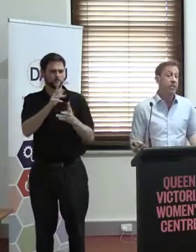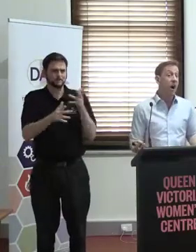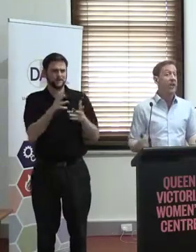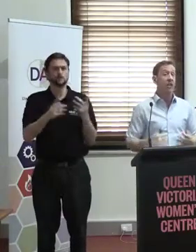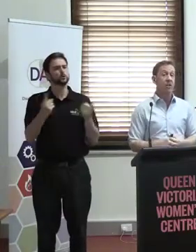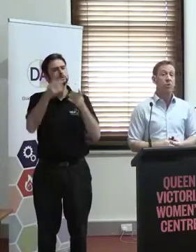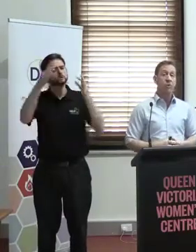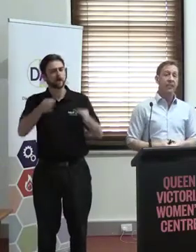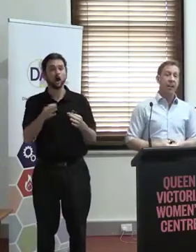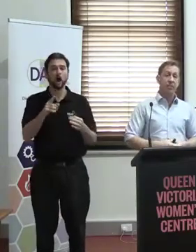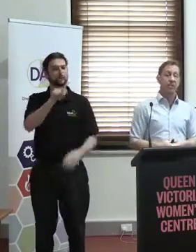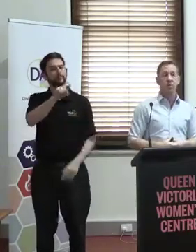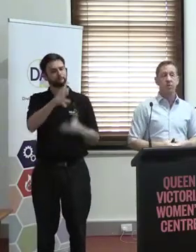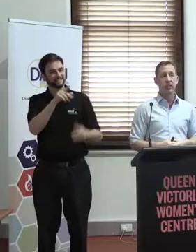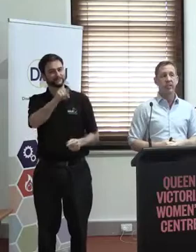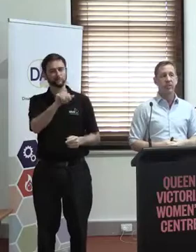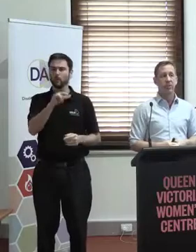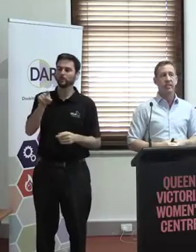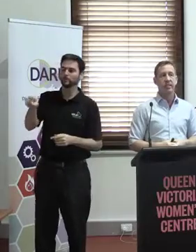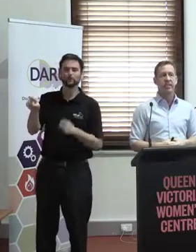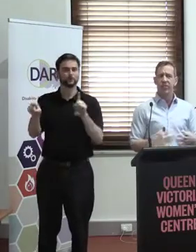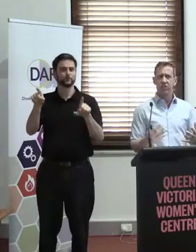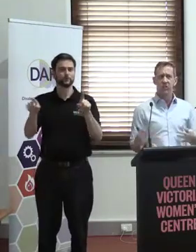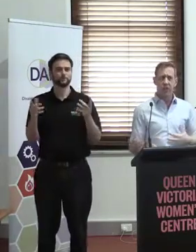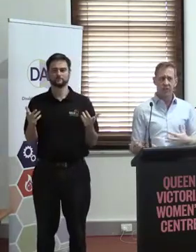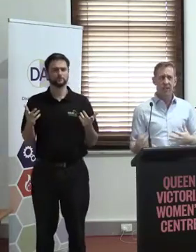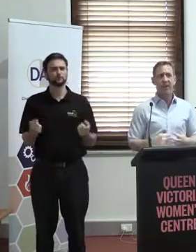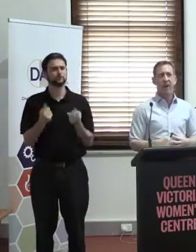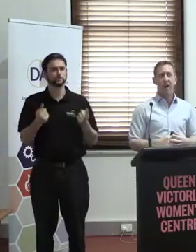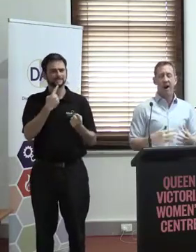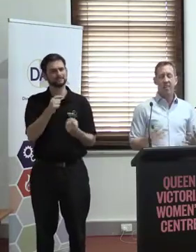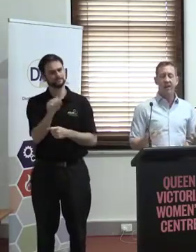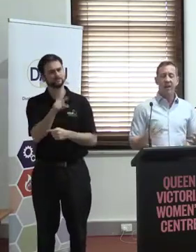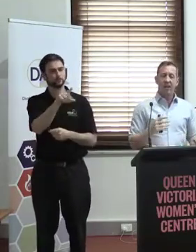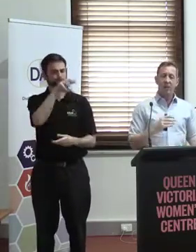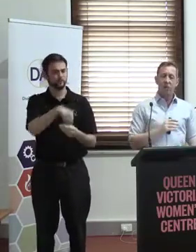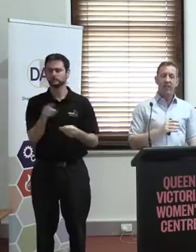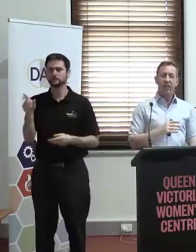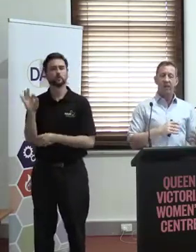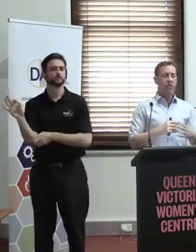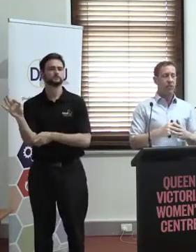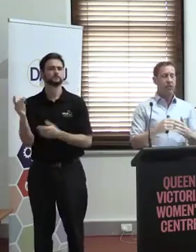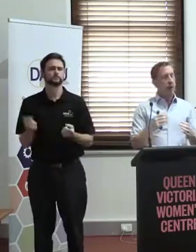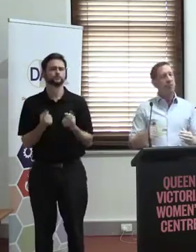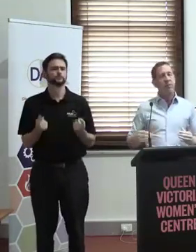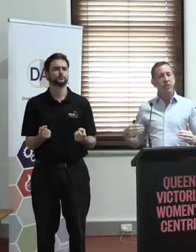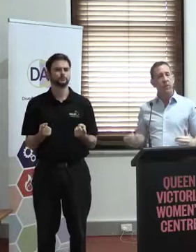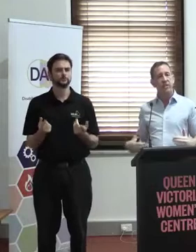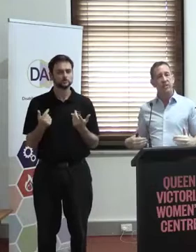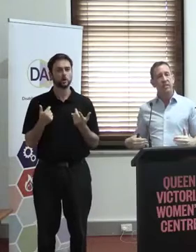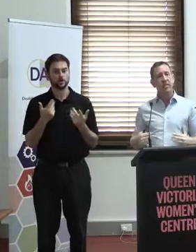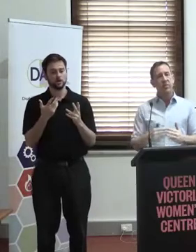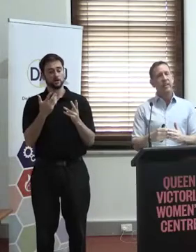Who is deciding who is counted as culturally and linguistically diverse or not? So we think through a number